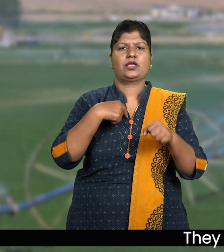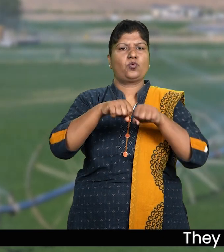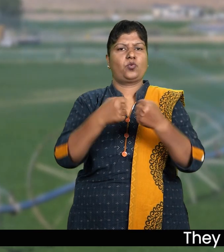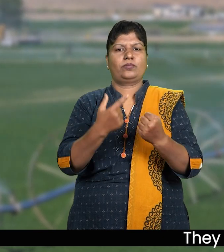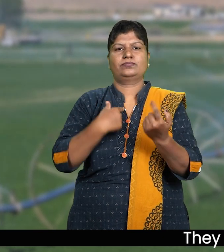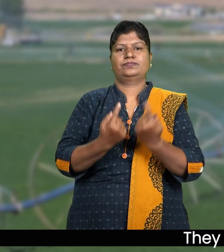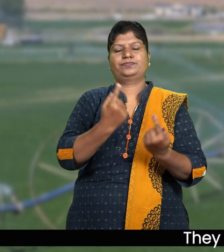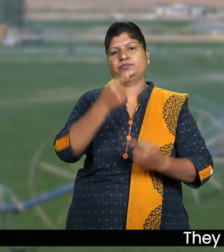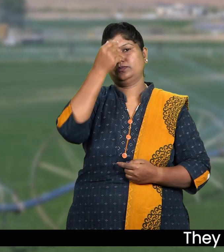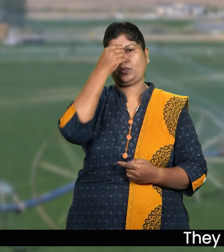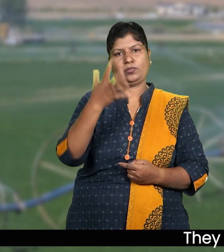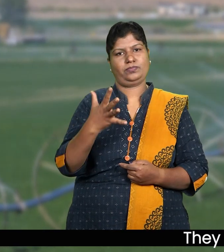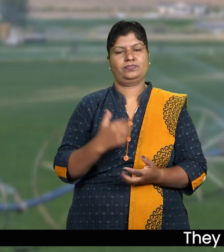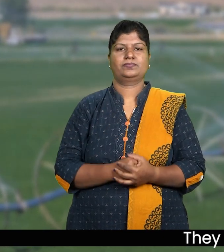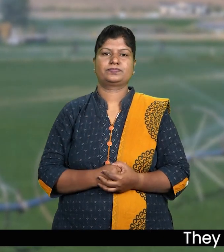crops.